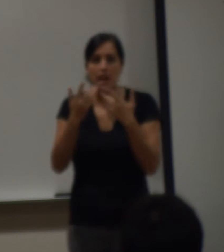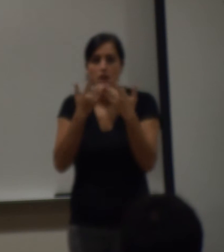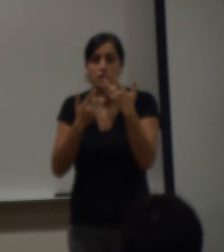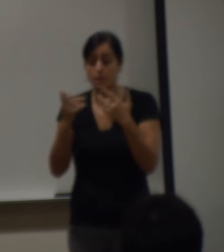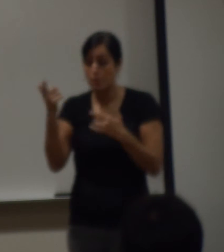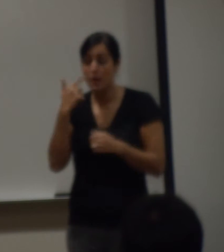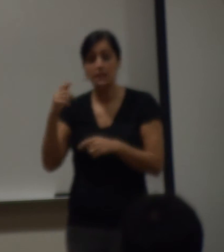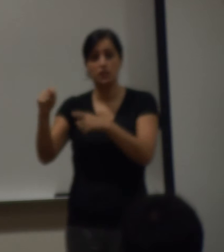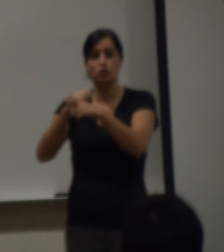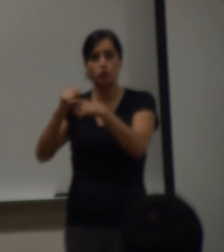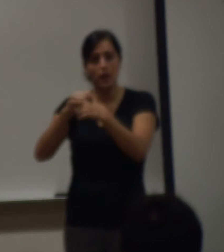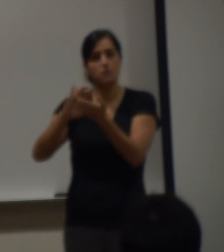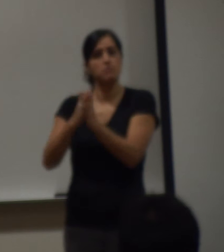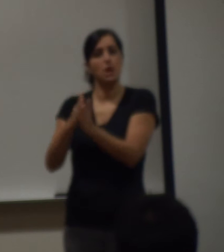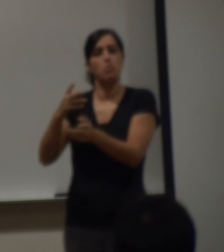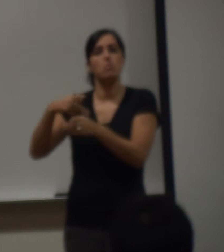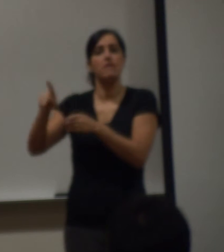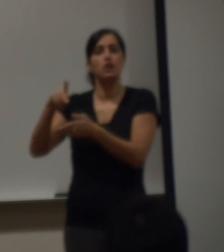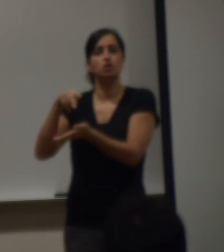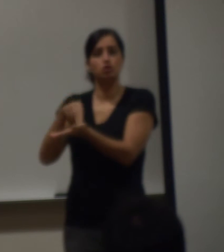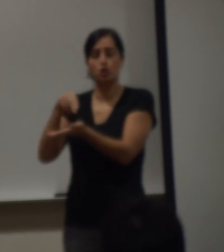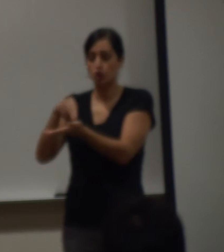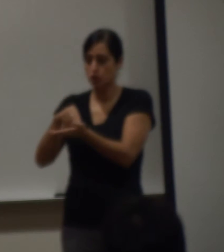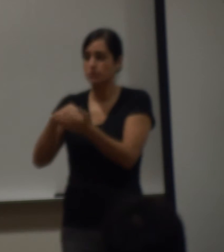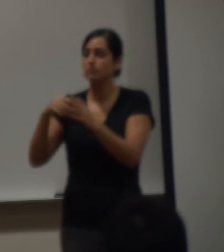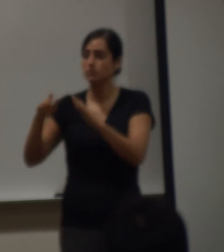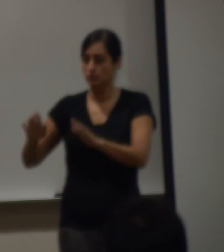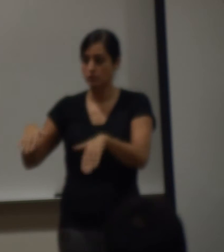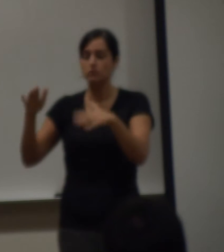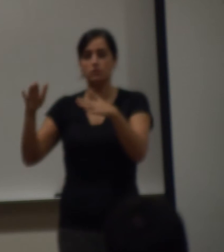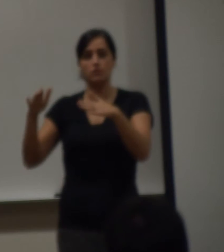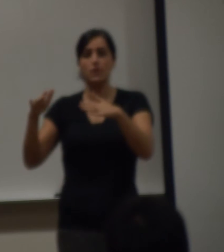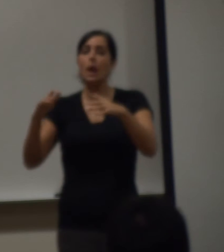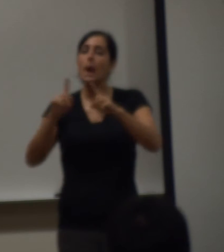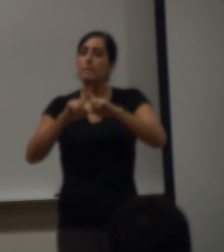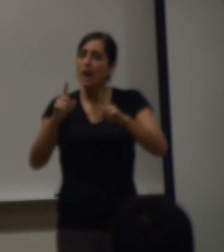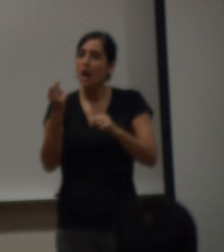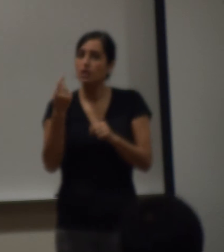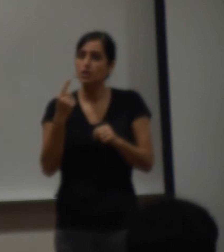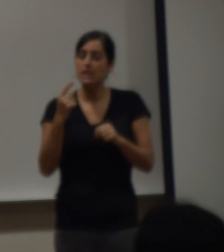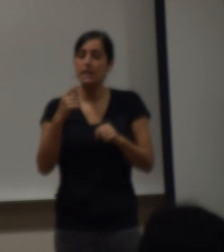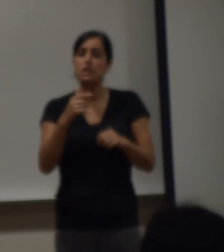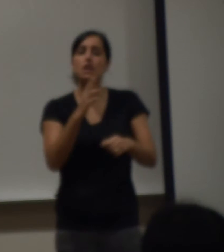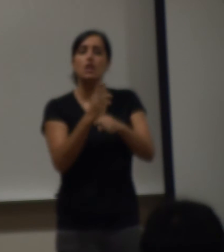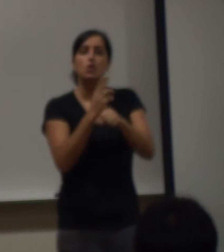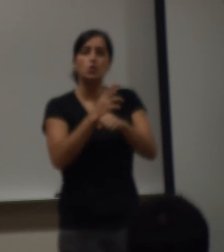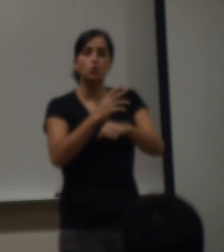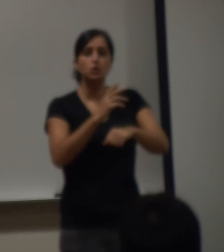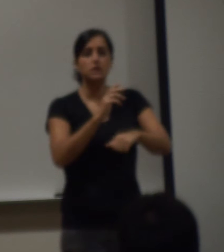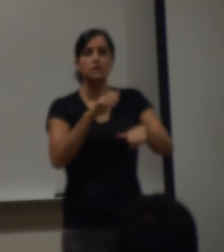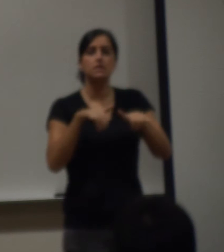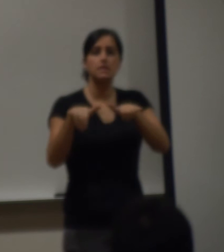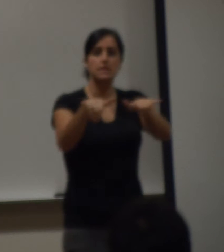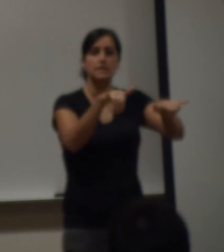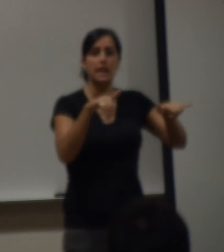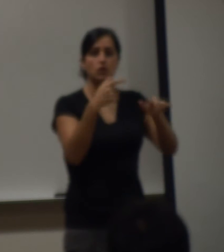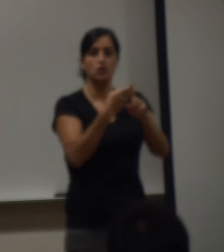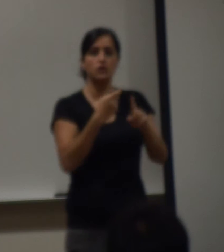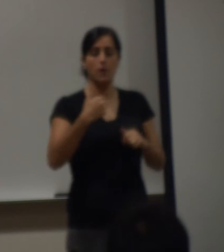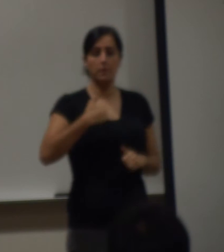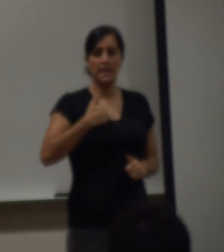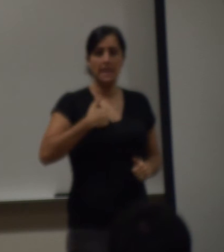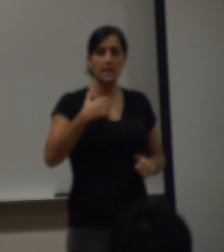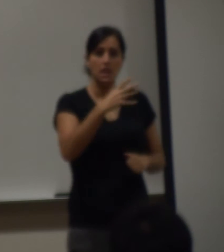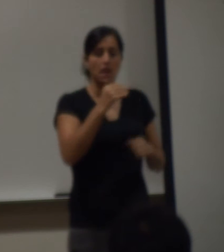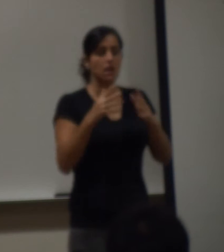in the Philippines to become nurses, and they train to the standards set by U.S. hospitals and Canadian hospitals